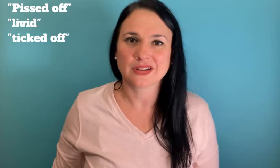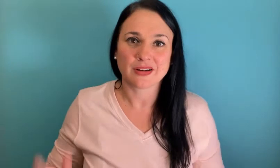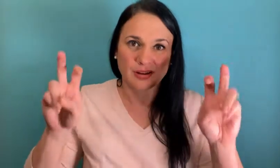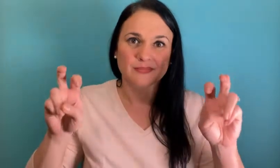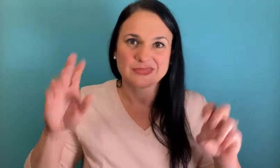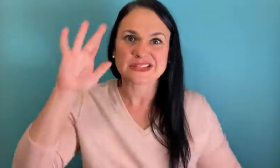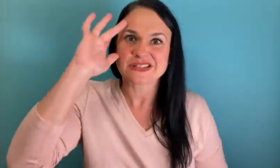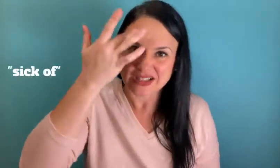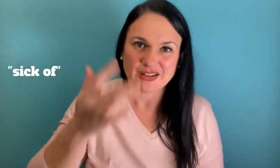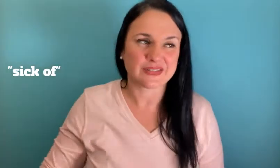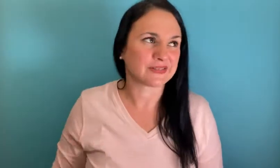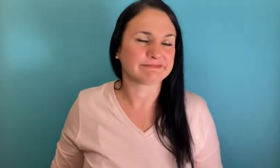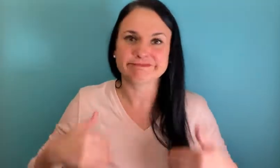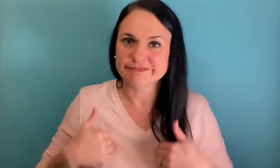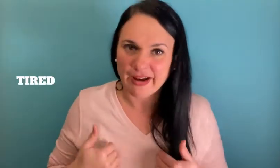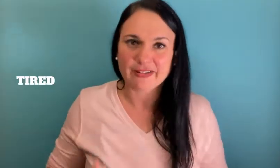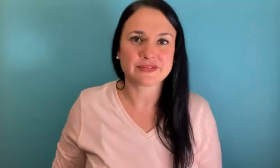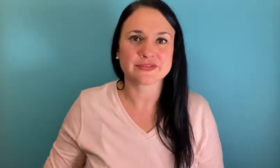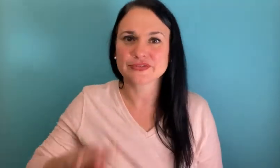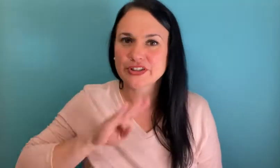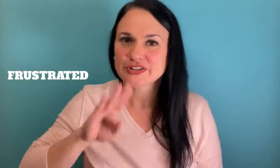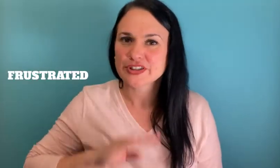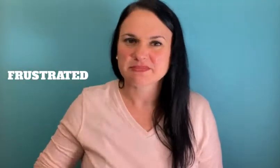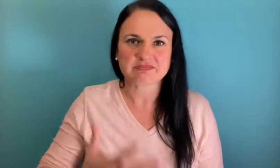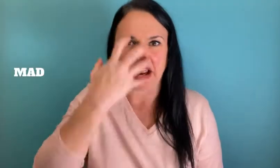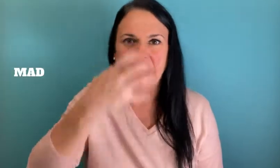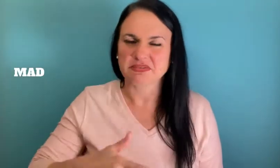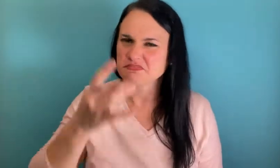I mean, I'm just sick of it. I'm tired of it, frustrated, mad, and pissed off.